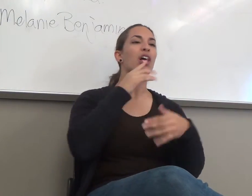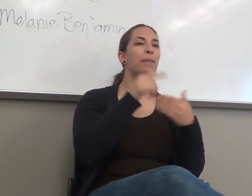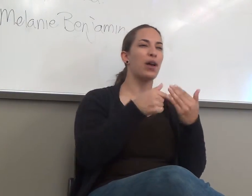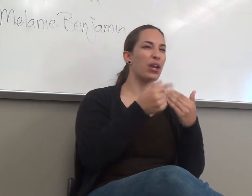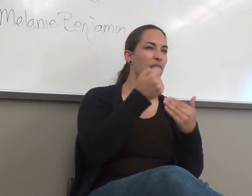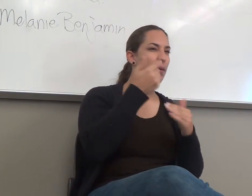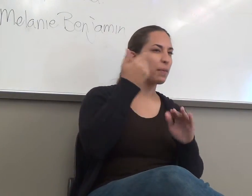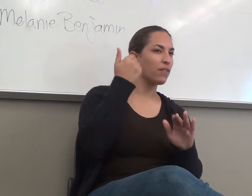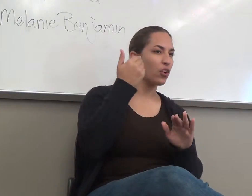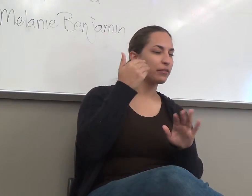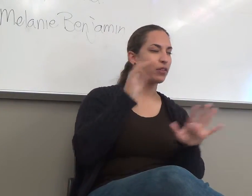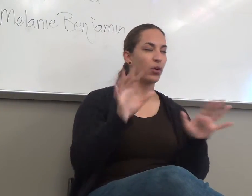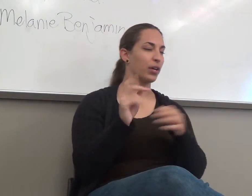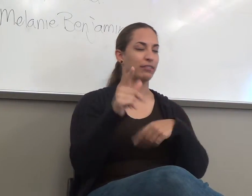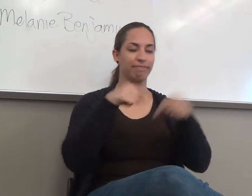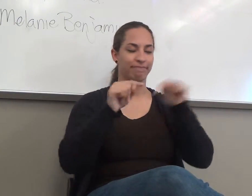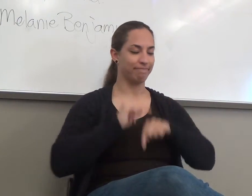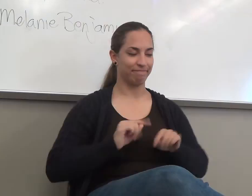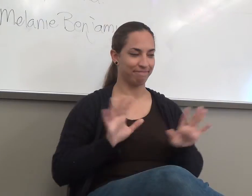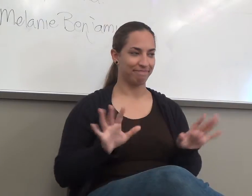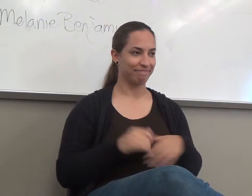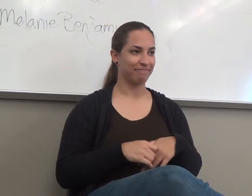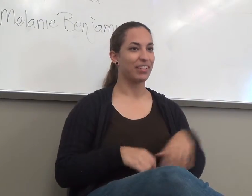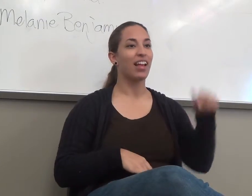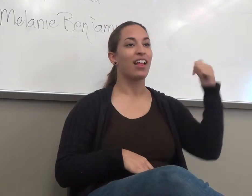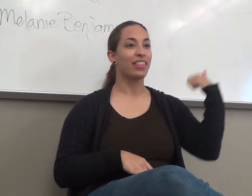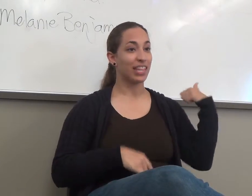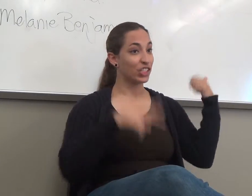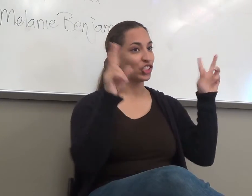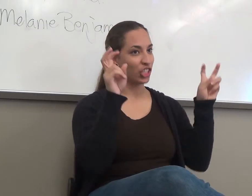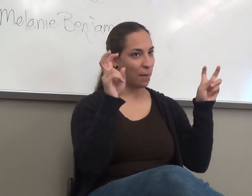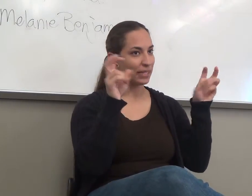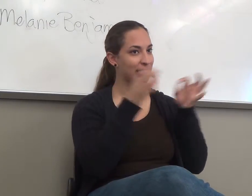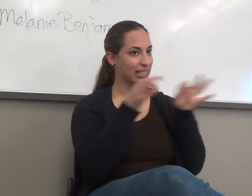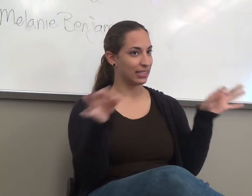sentence. The body of your paragraph